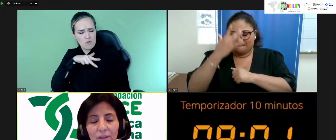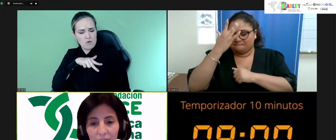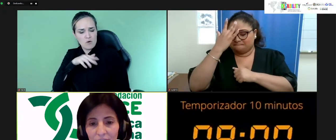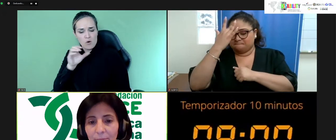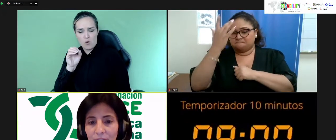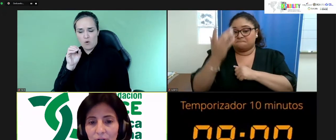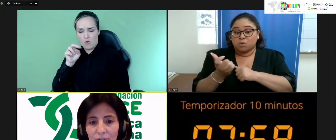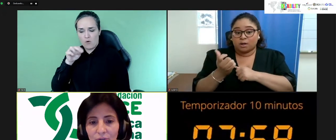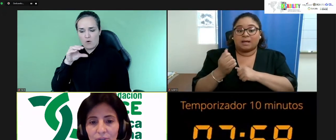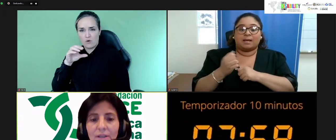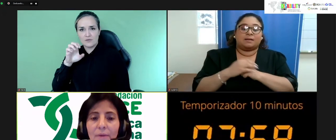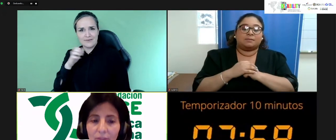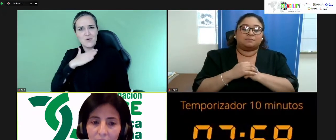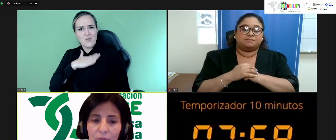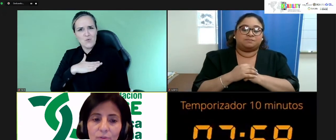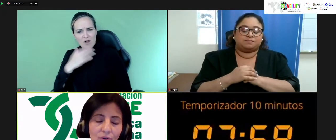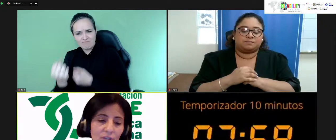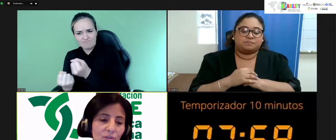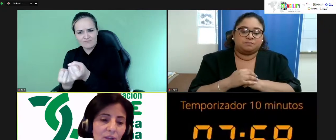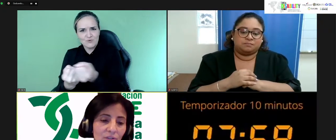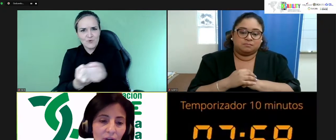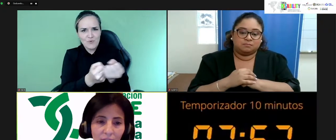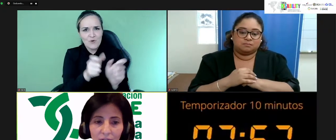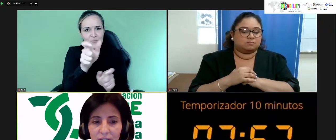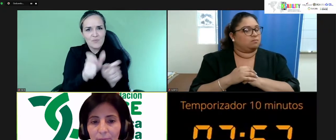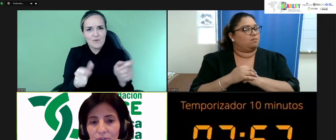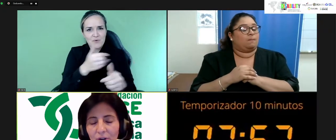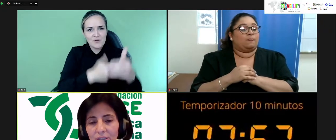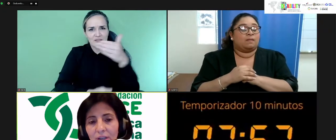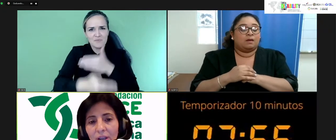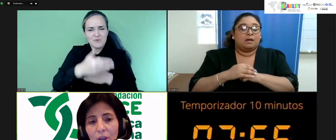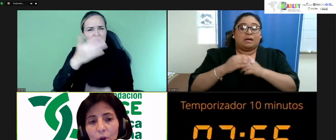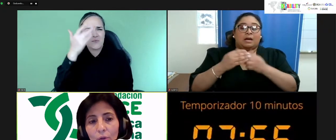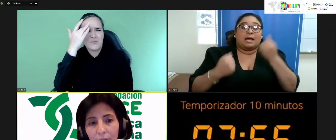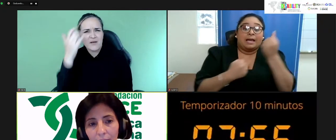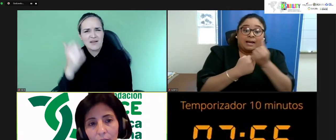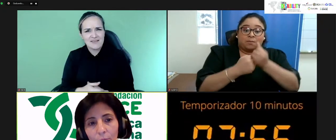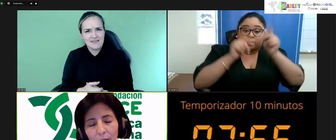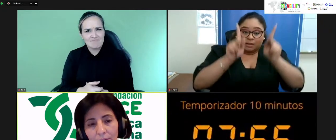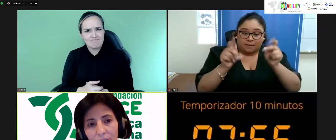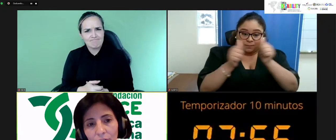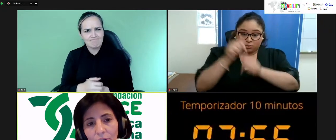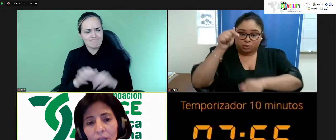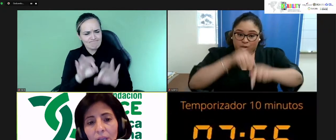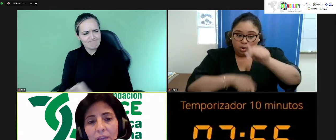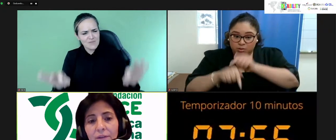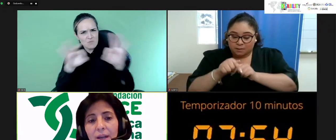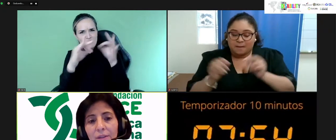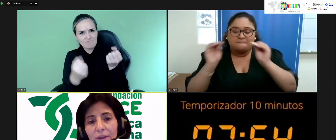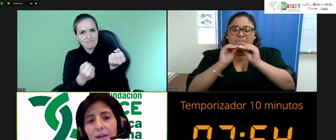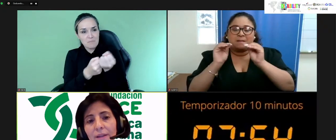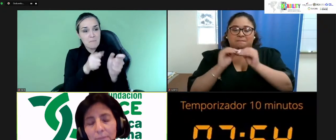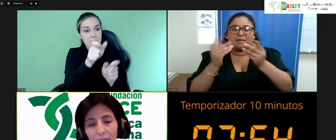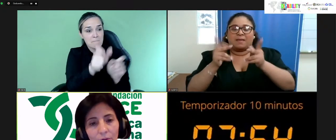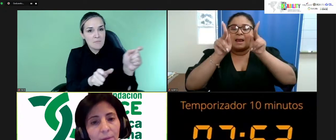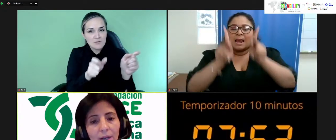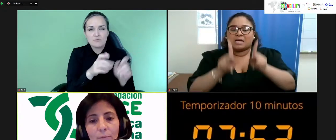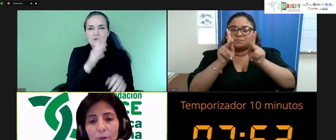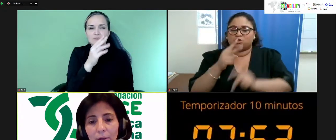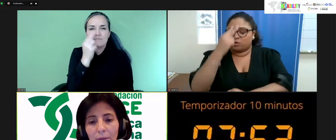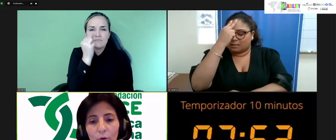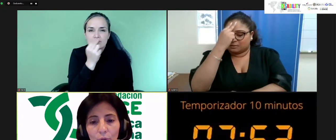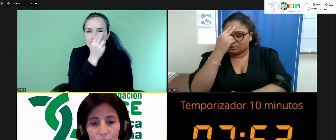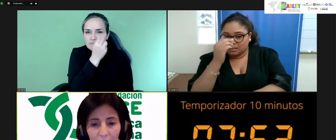trending of the organizations of persons with disabilities in our case people with